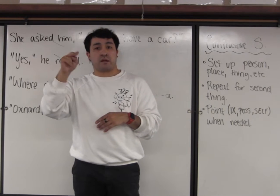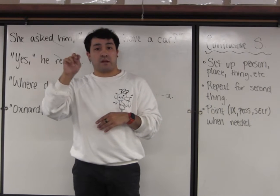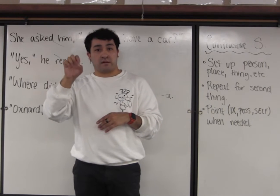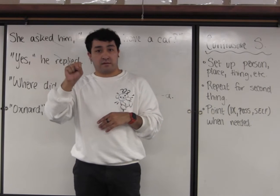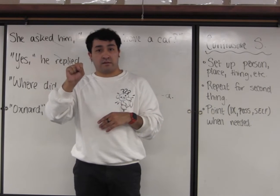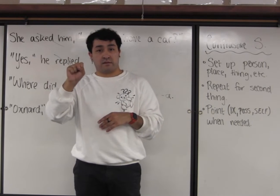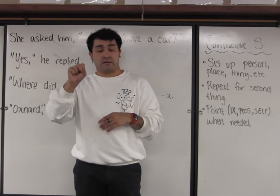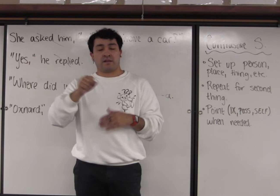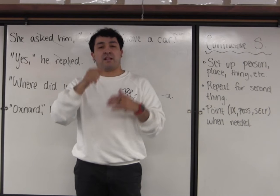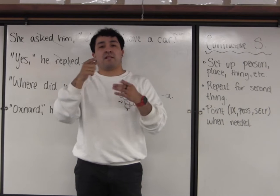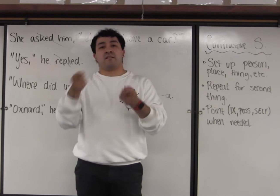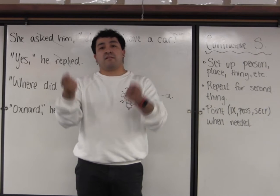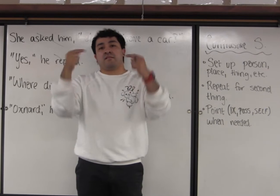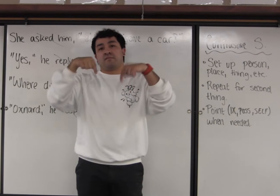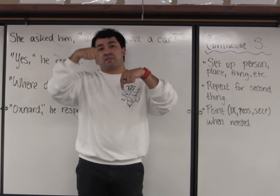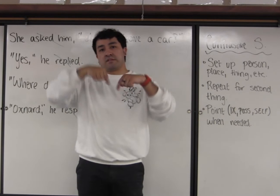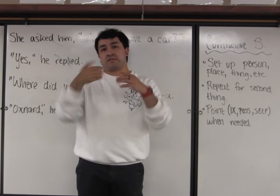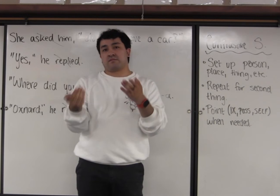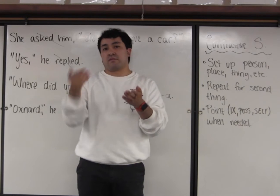like directional verbs or directional